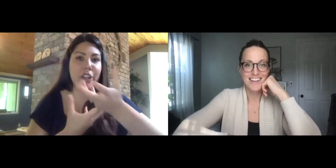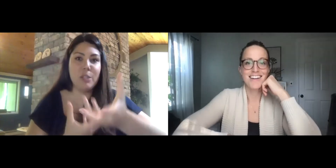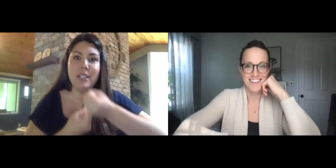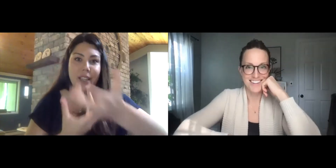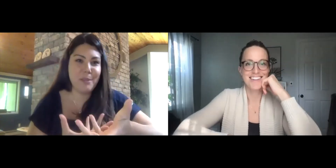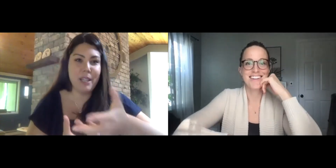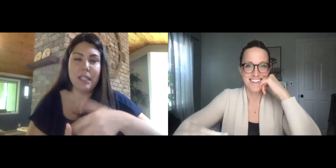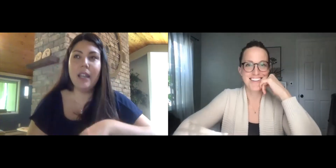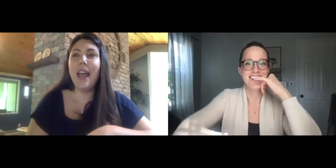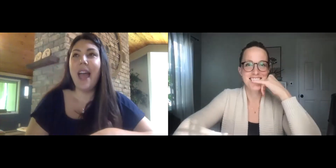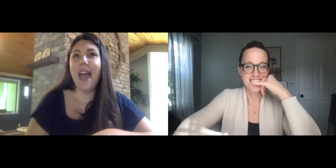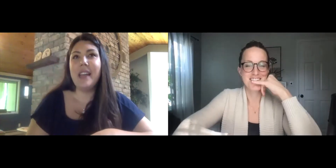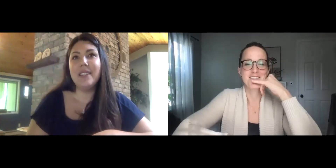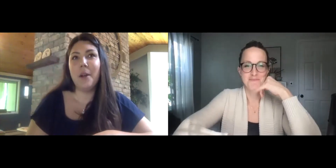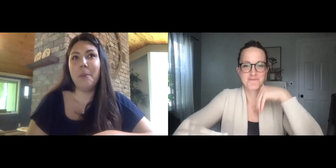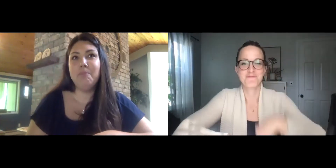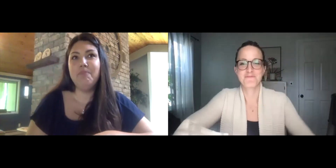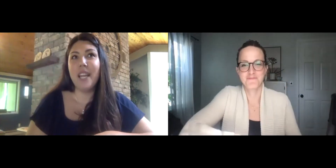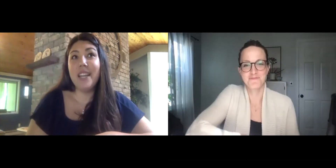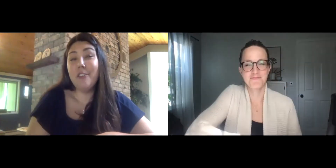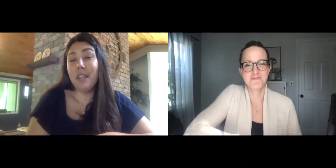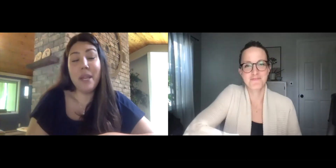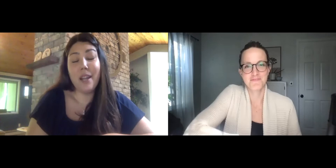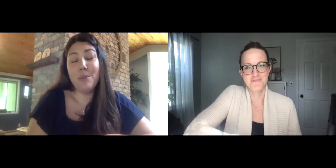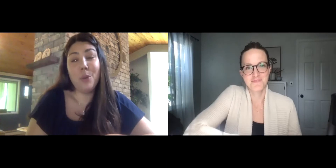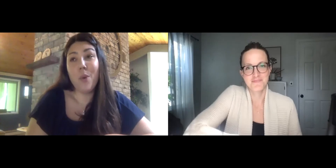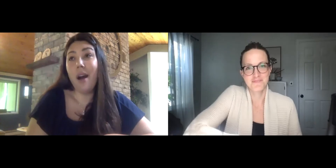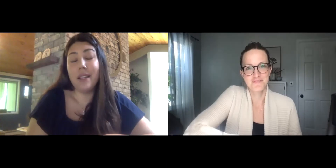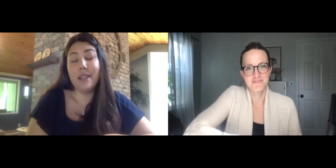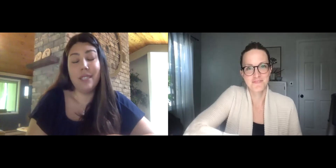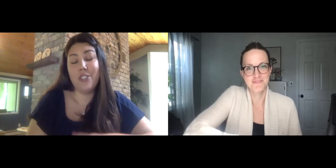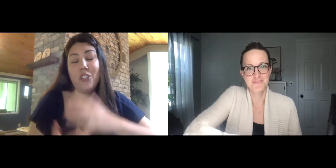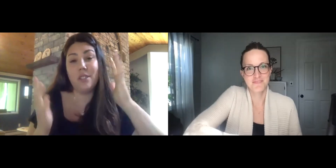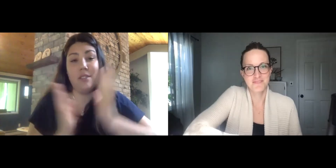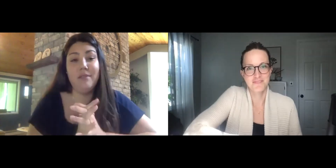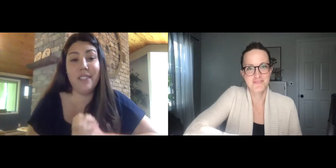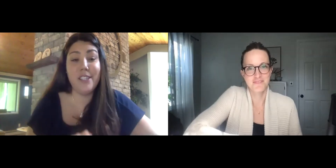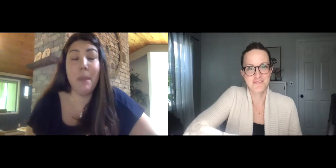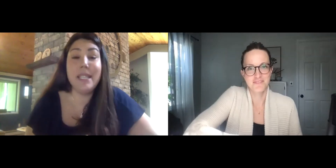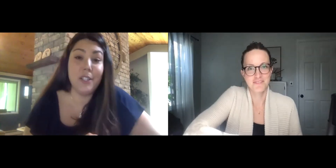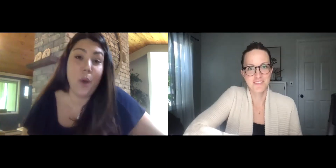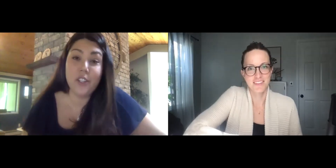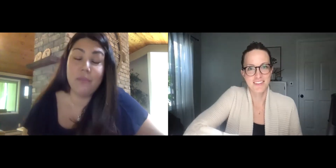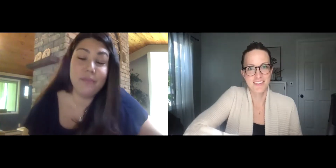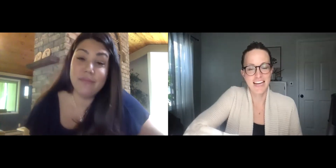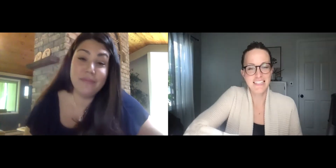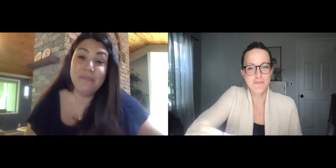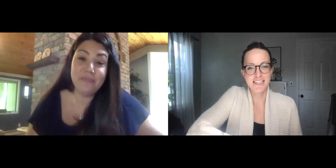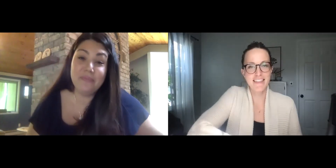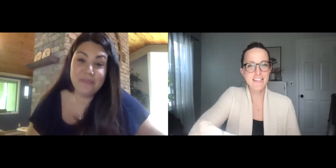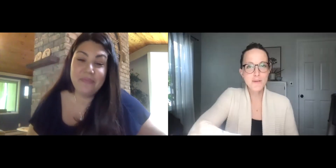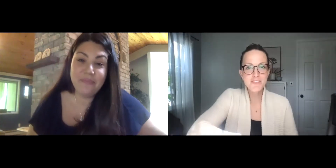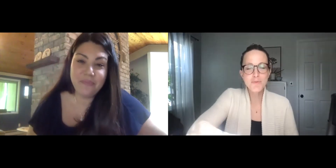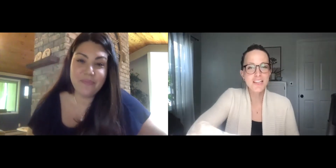start expressing. And yeah, they really pick it up super well. And it's amazing to watch them. That is